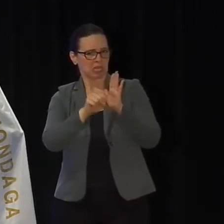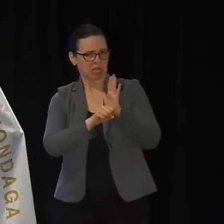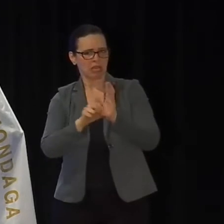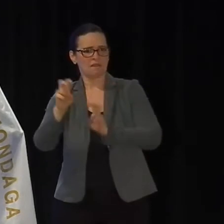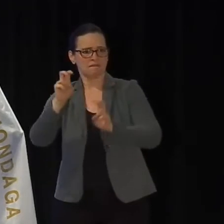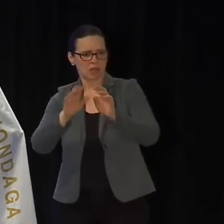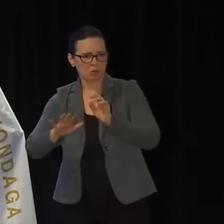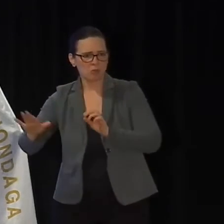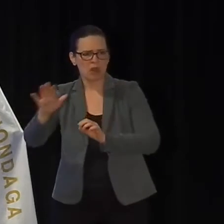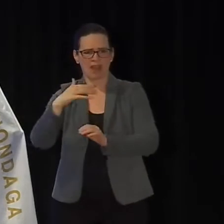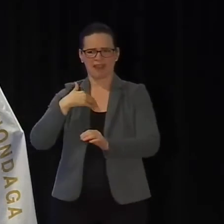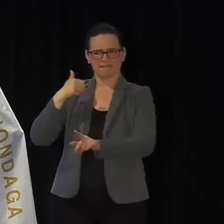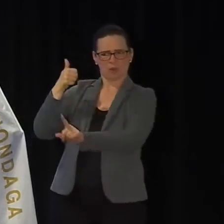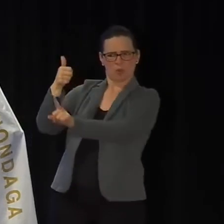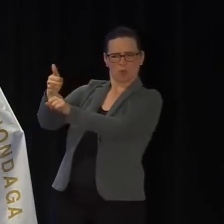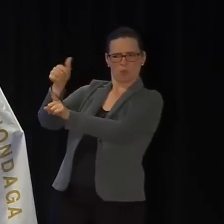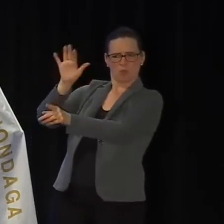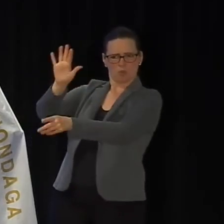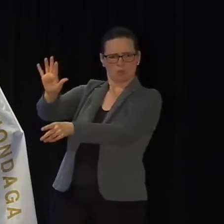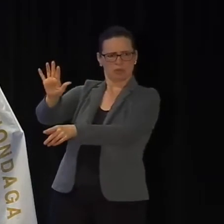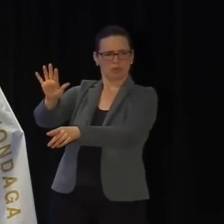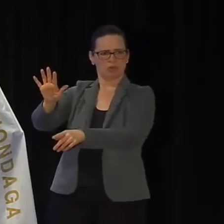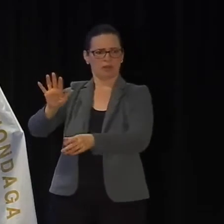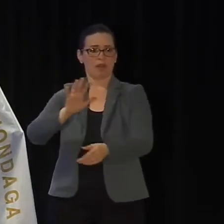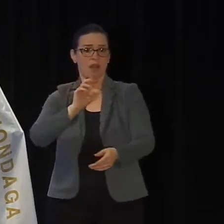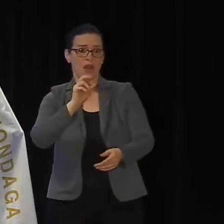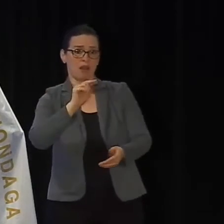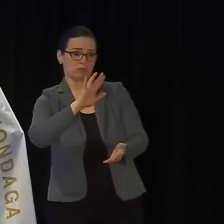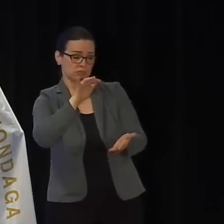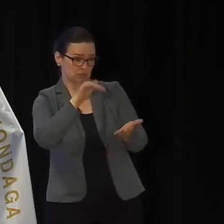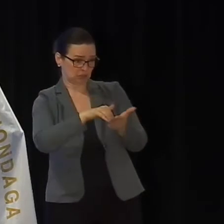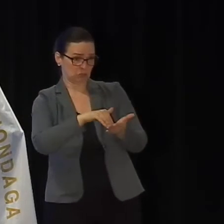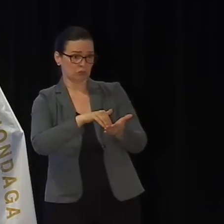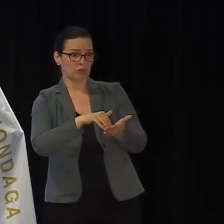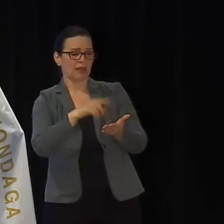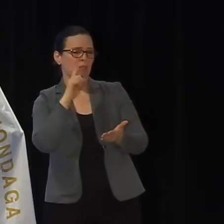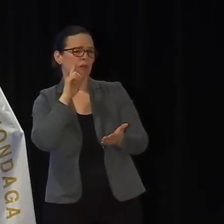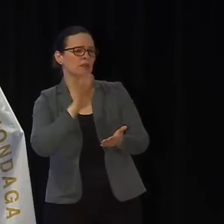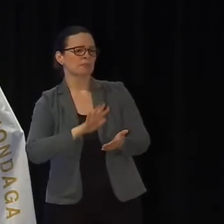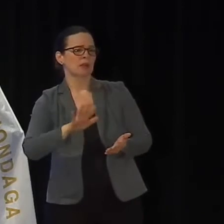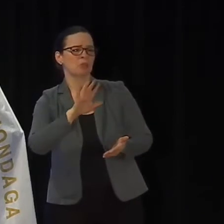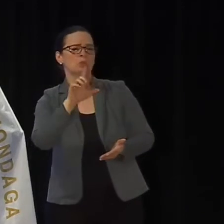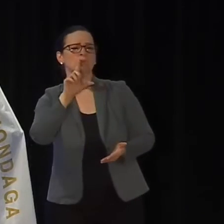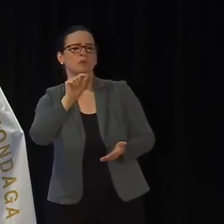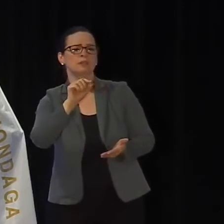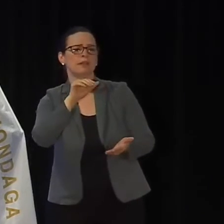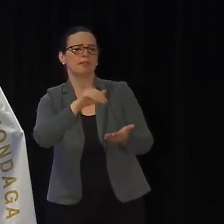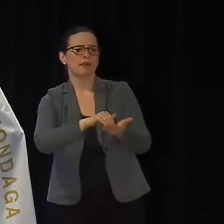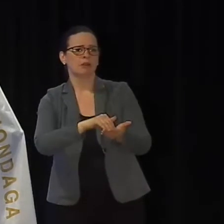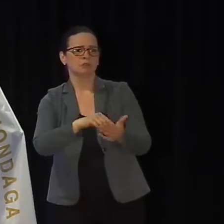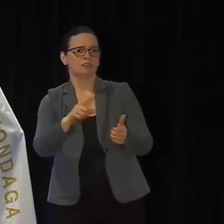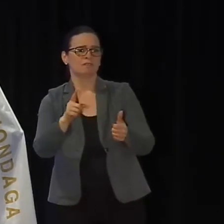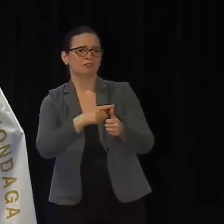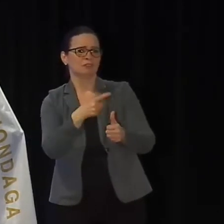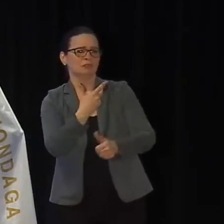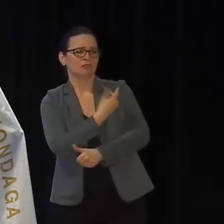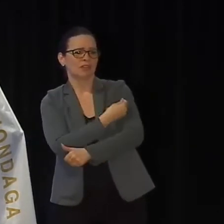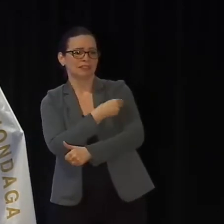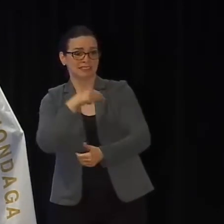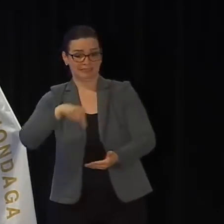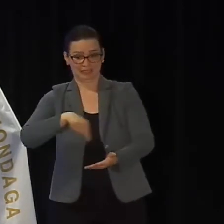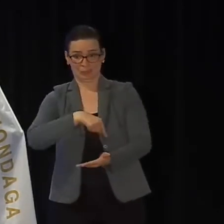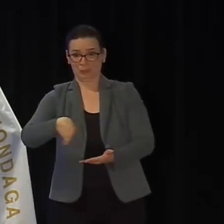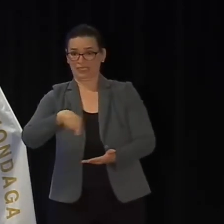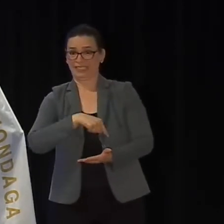own, large supply, I think you have probably 20,000 first shots this week, right?